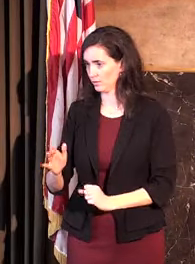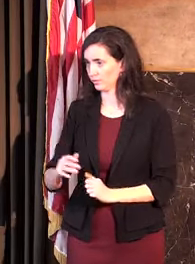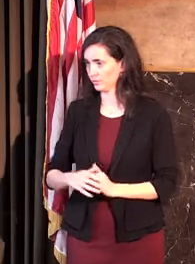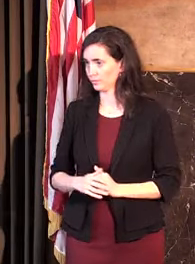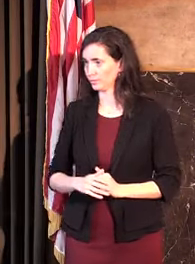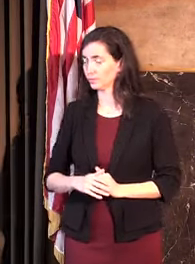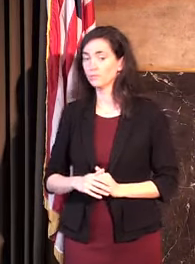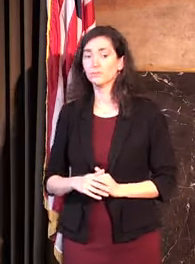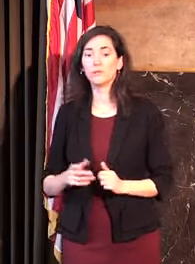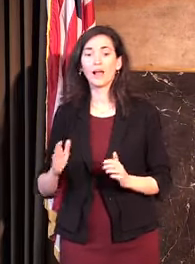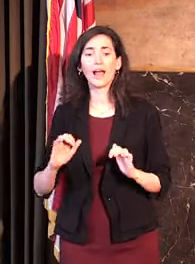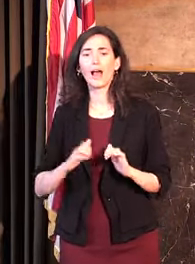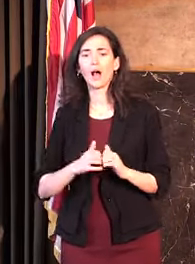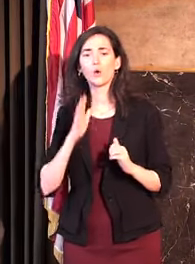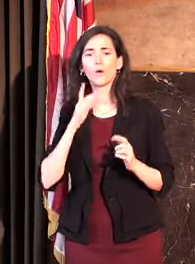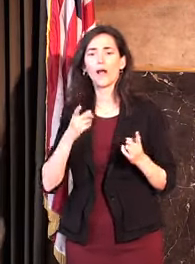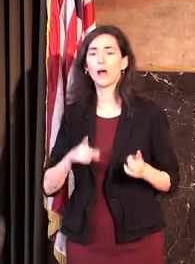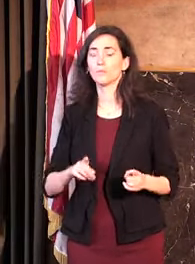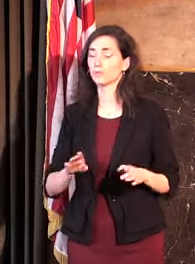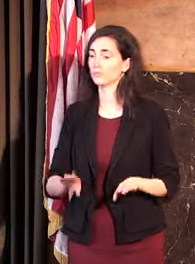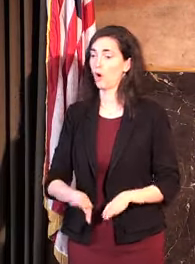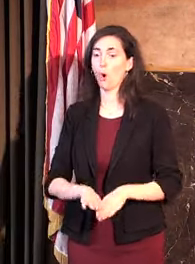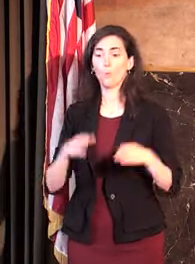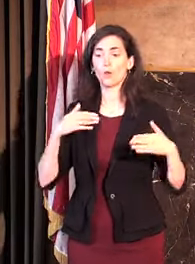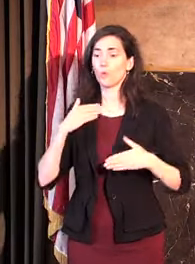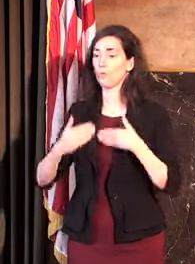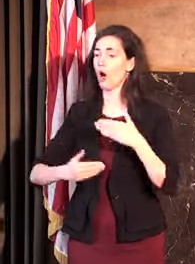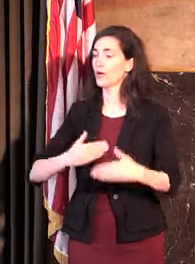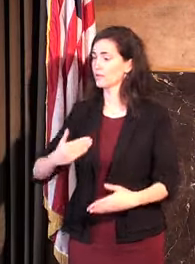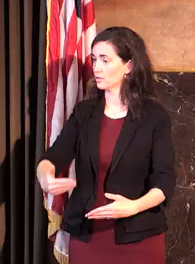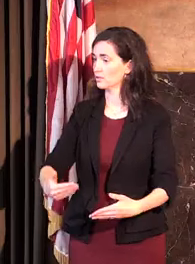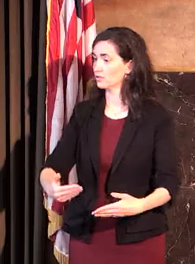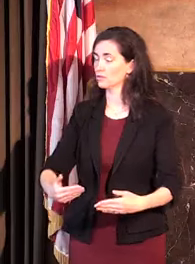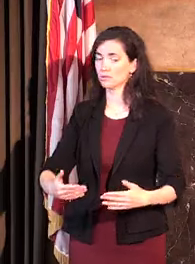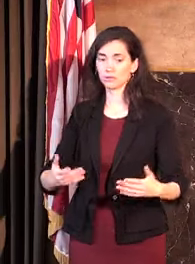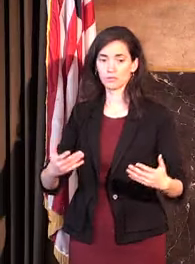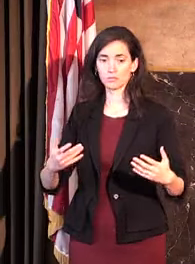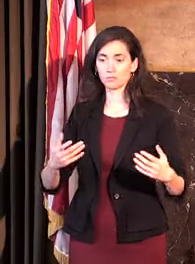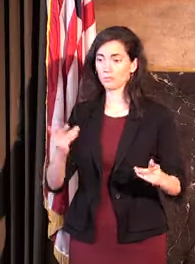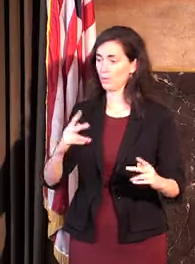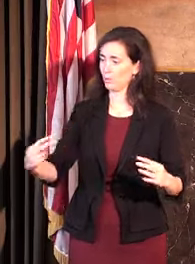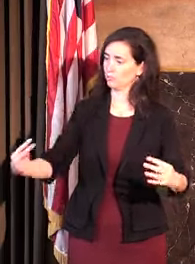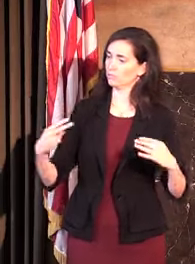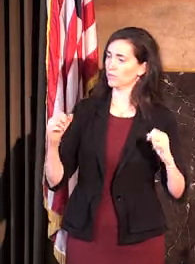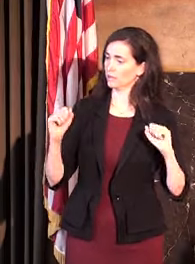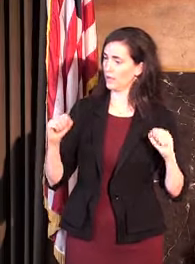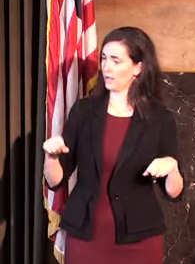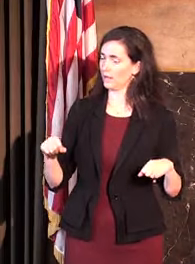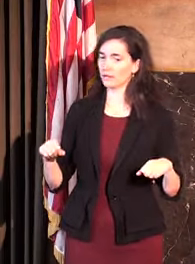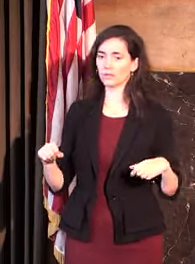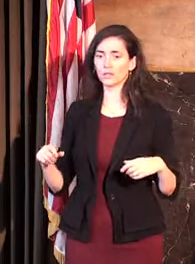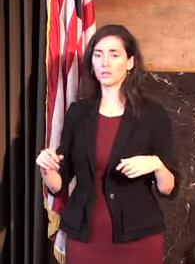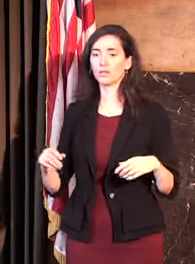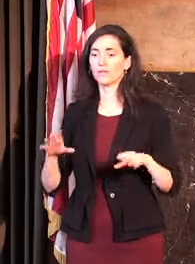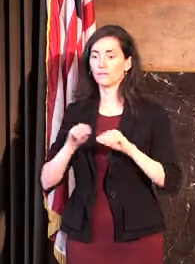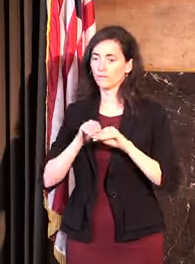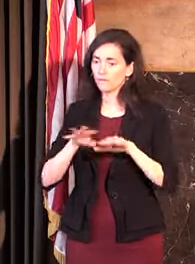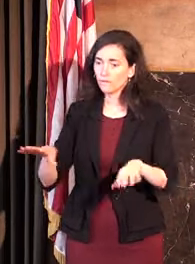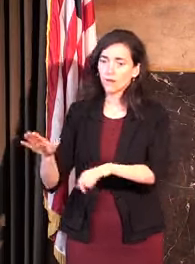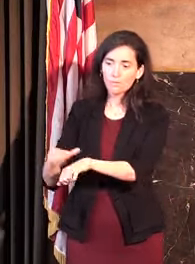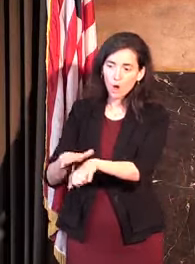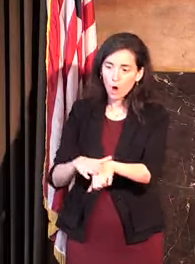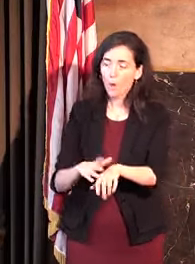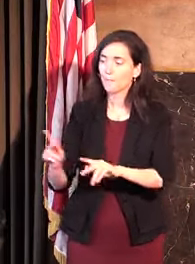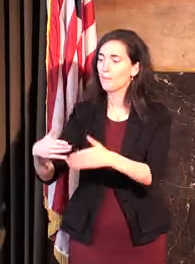through a very transparent, open rulemaking process where the notice went out, public input has